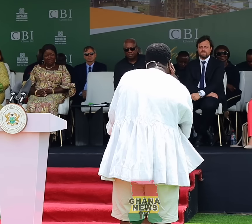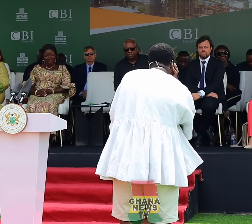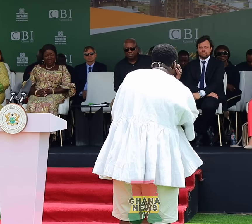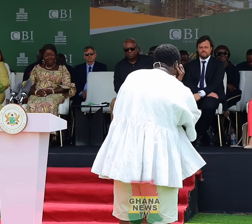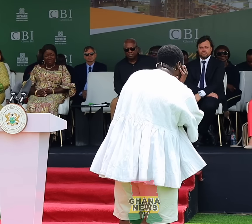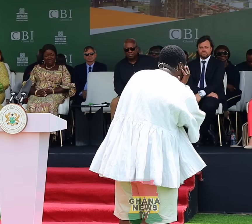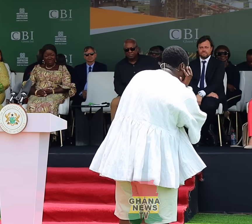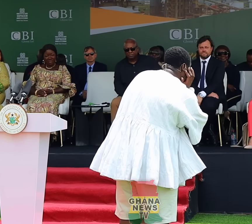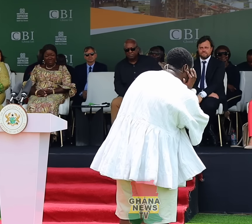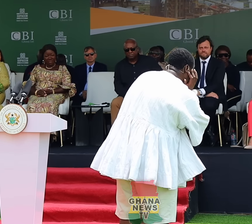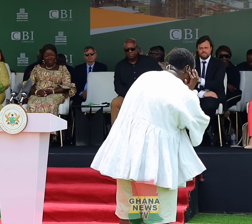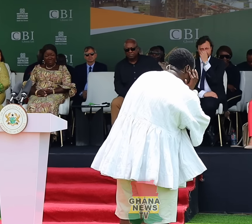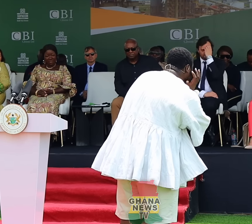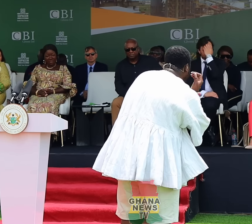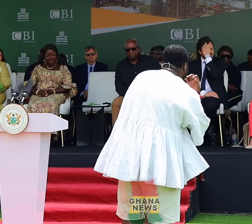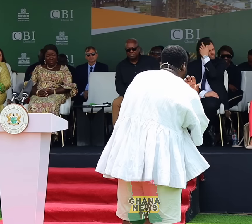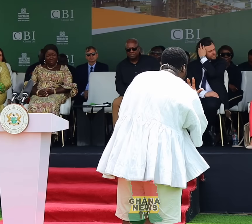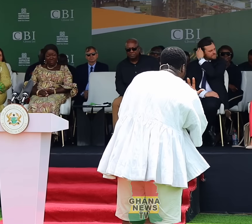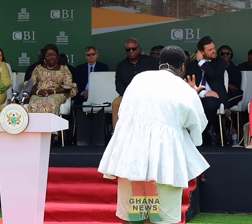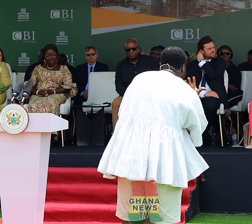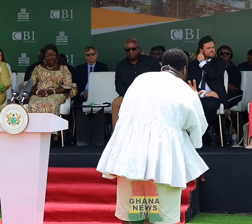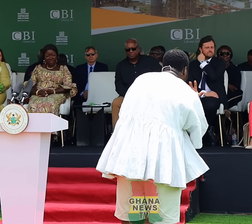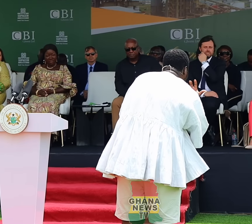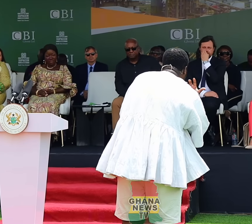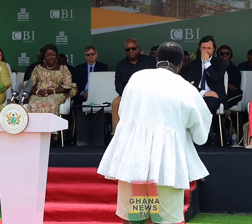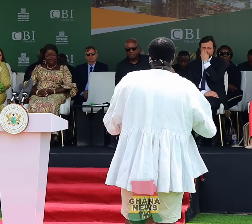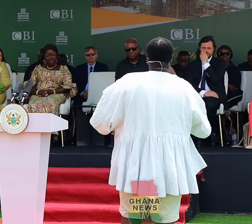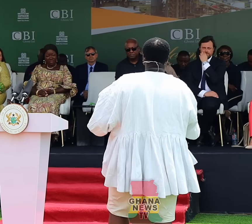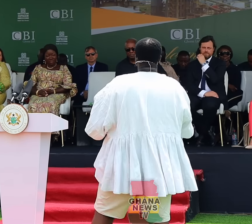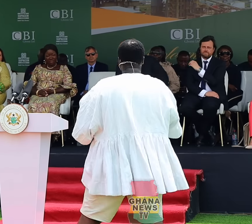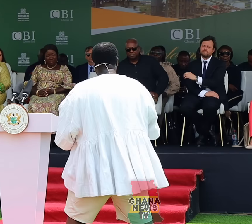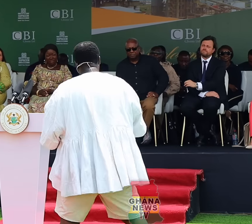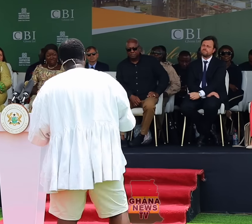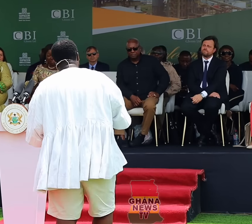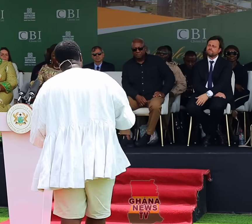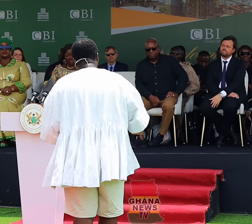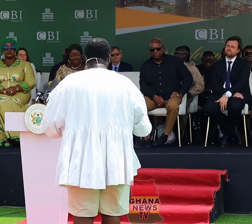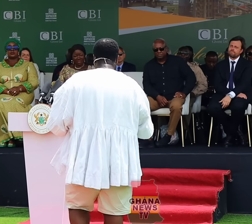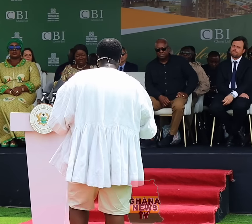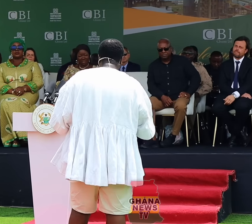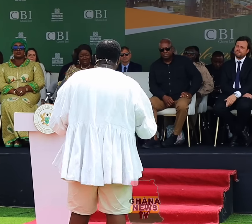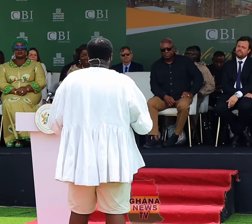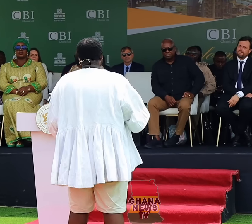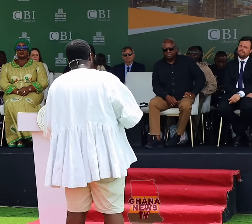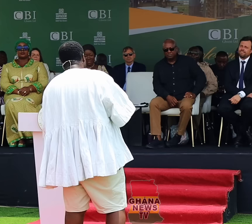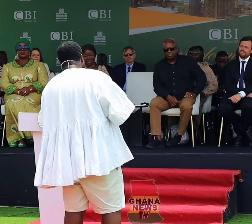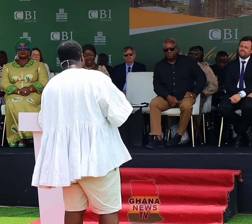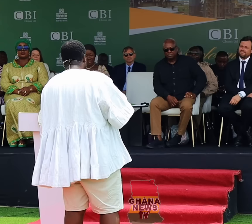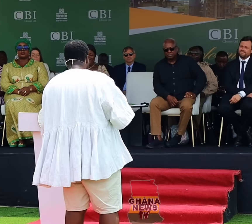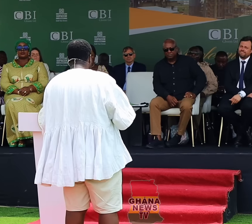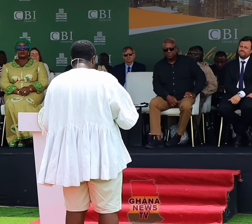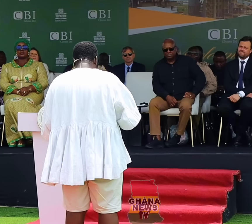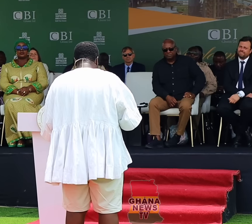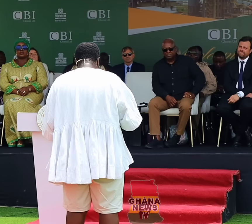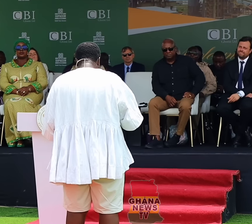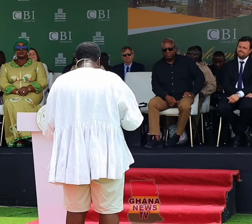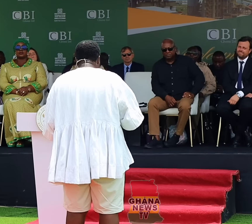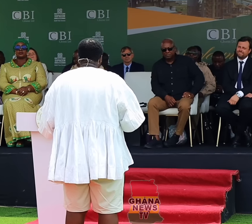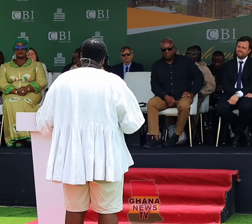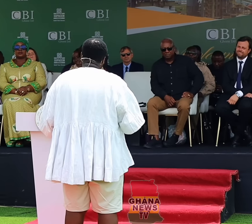you meet him seated like this, it simply means it becomes a matter of the tongue. Your Excellency, you must speak. As a matter of this burden, you must